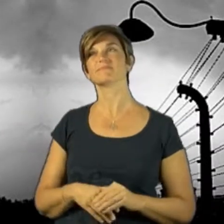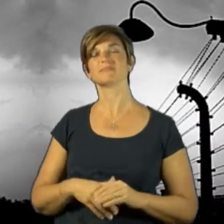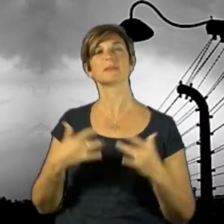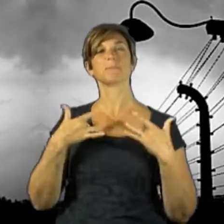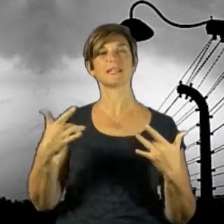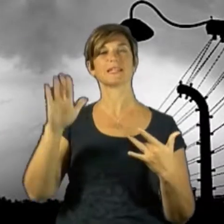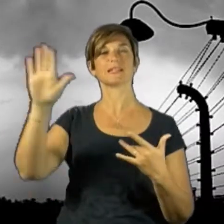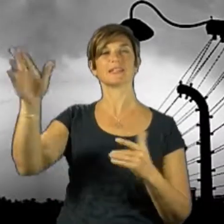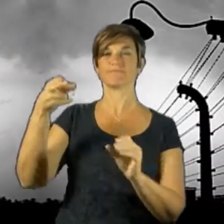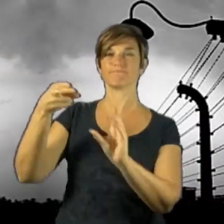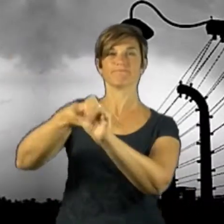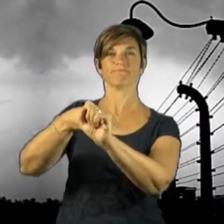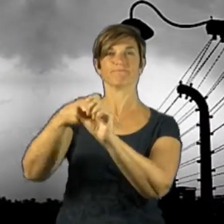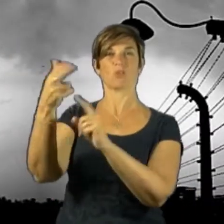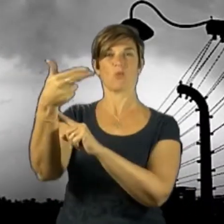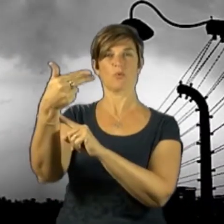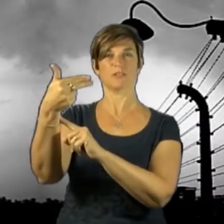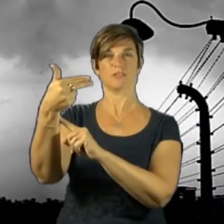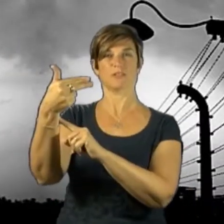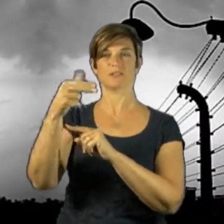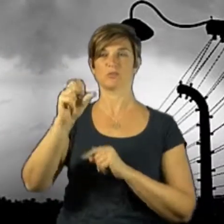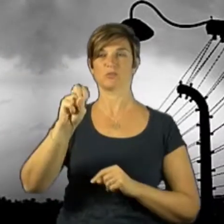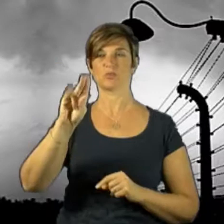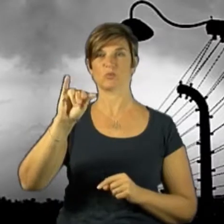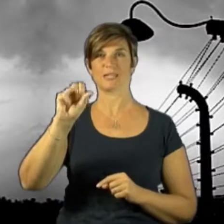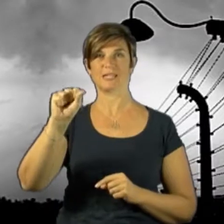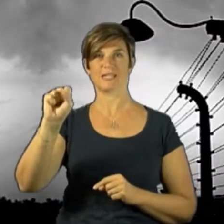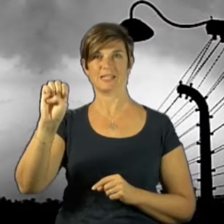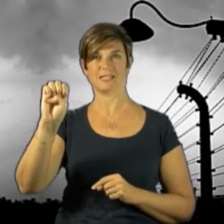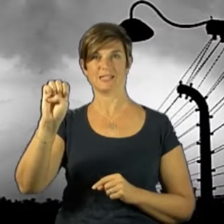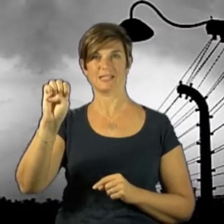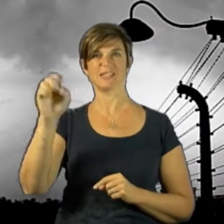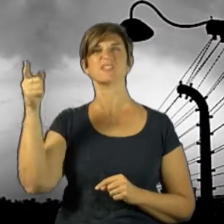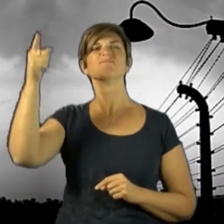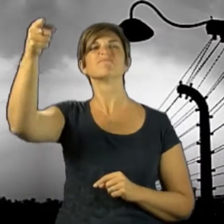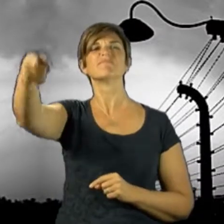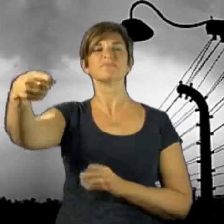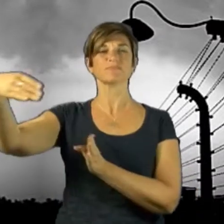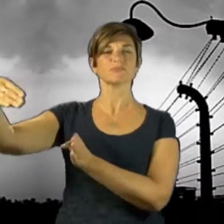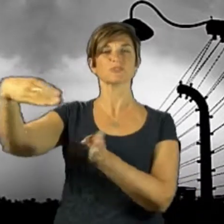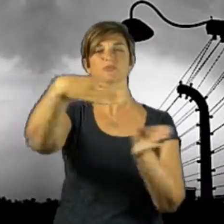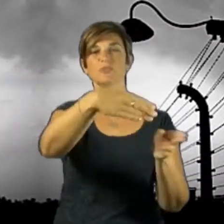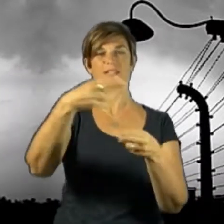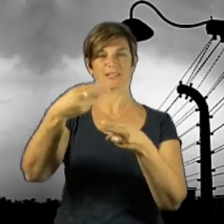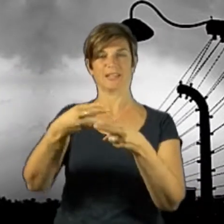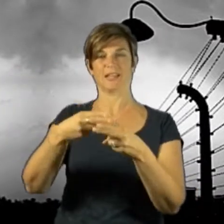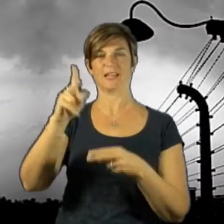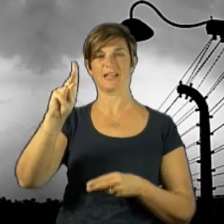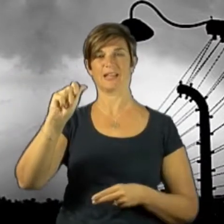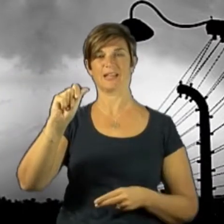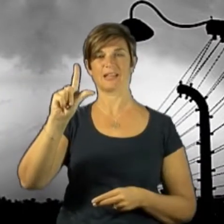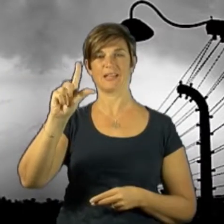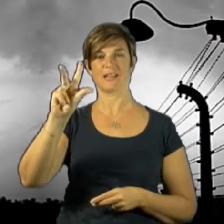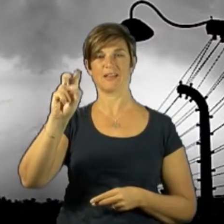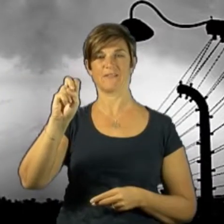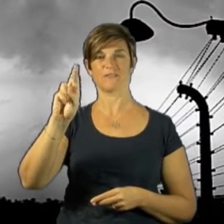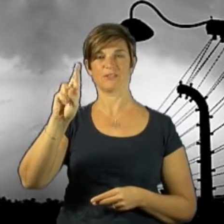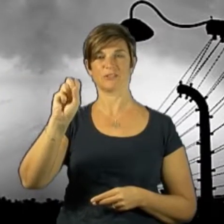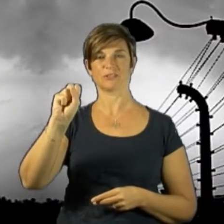He always stayed at the Hotel Suisse on Kalverstraat, where my relatives from Brussels always stayed.